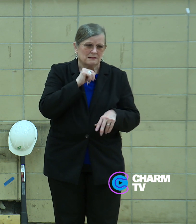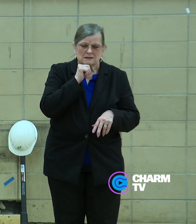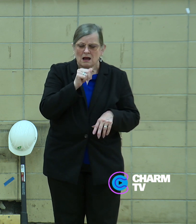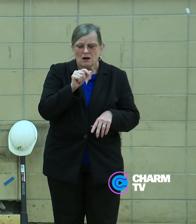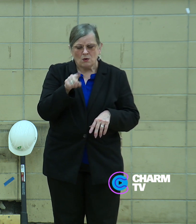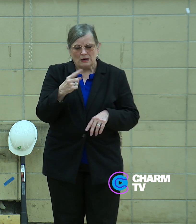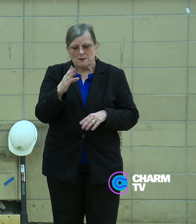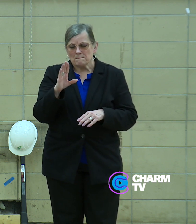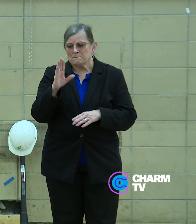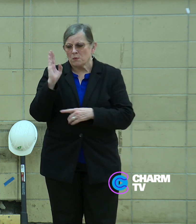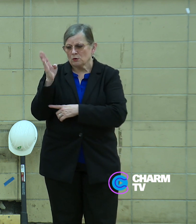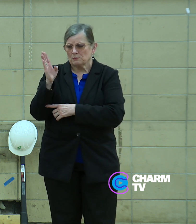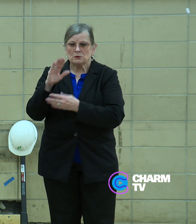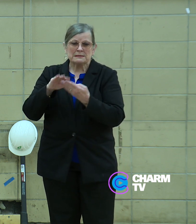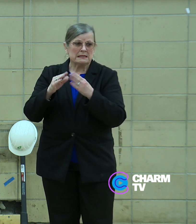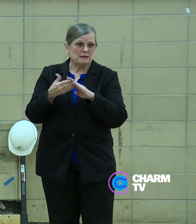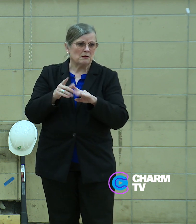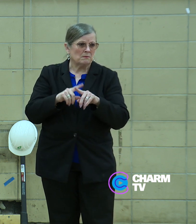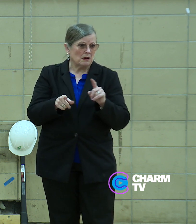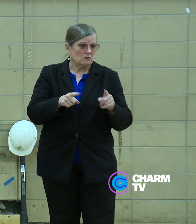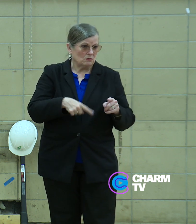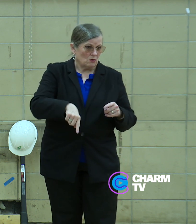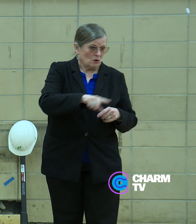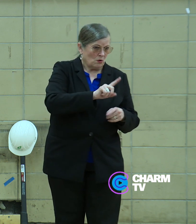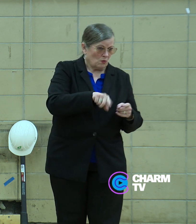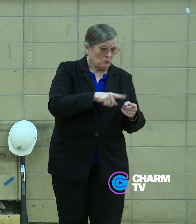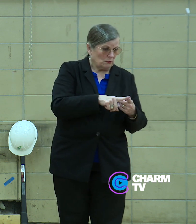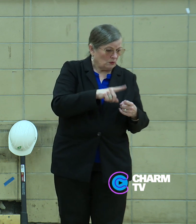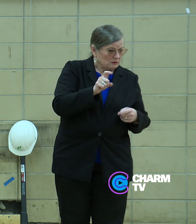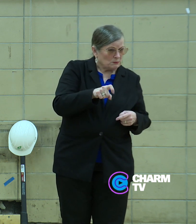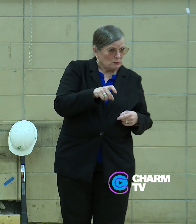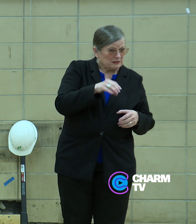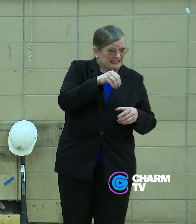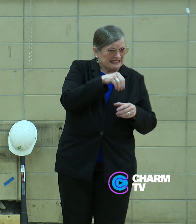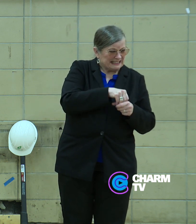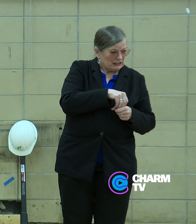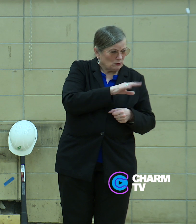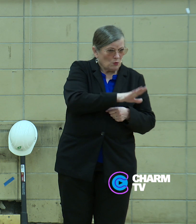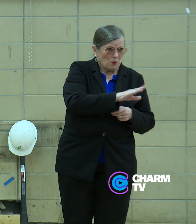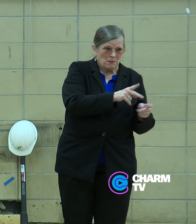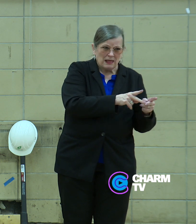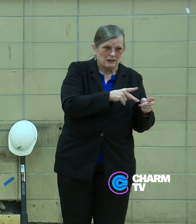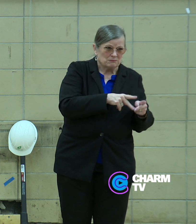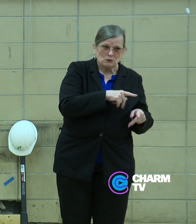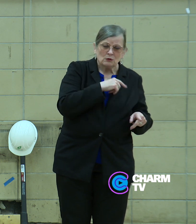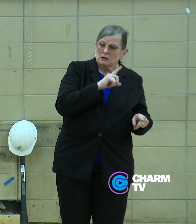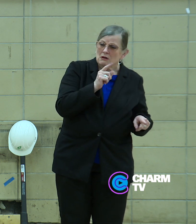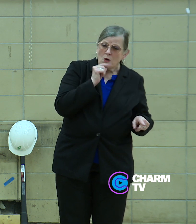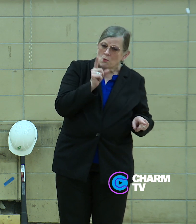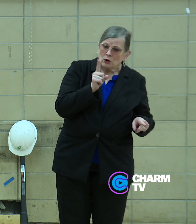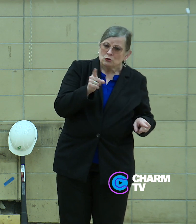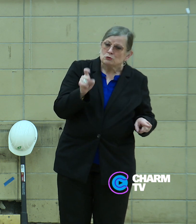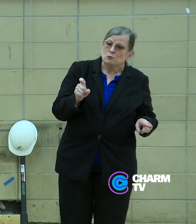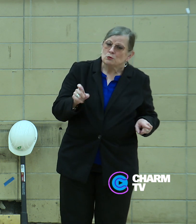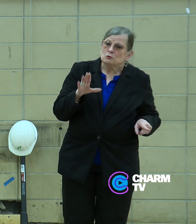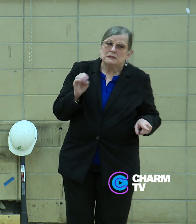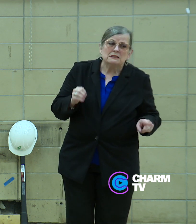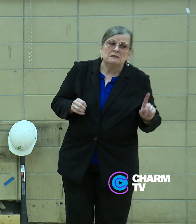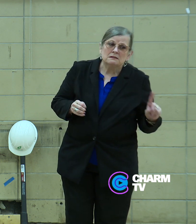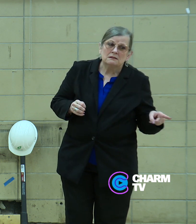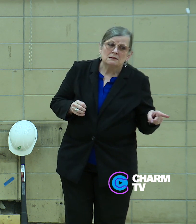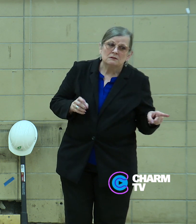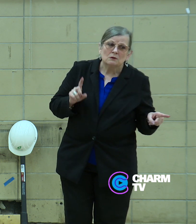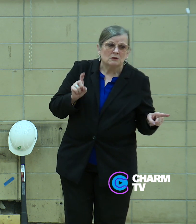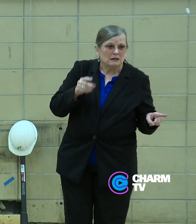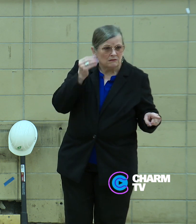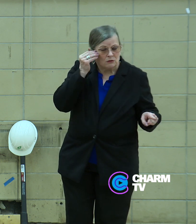it so that when you are supposed to be in a certain place and you're not where you're supposed to be, that there's an automatic notification